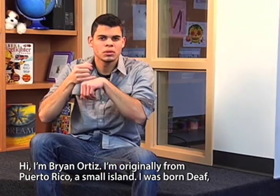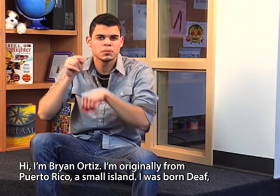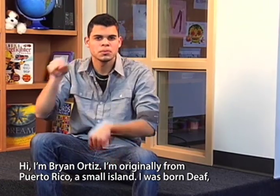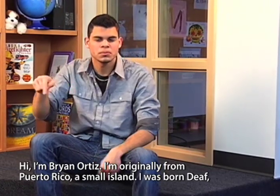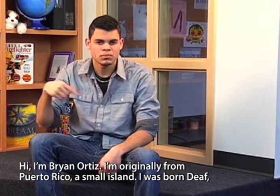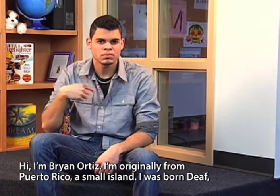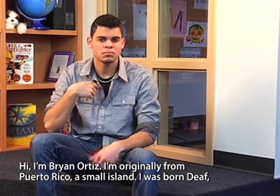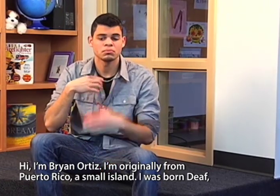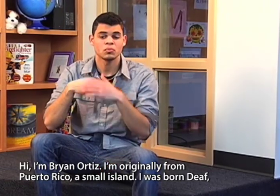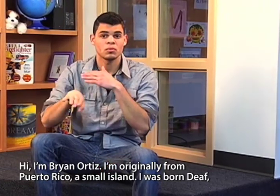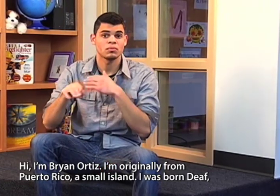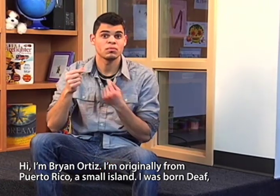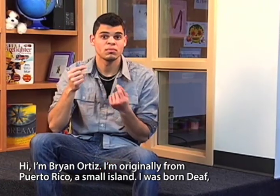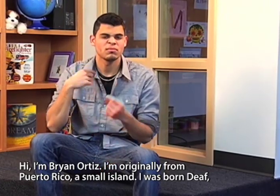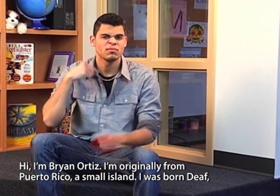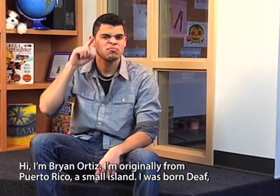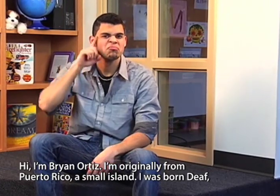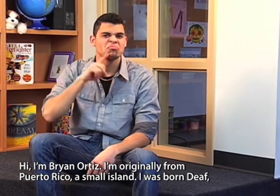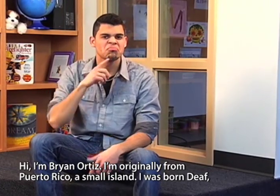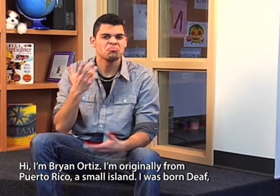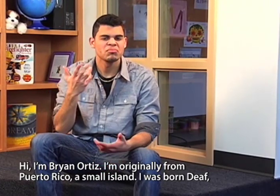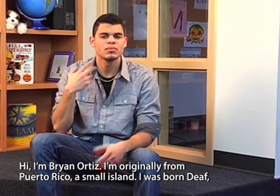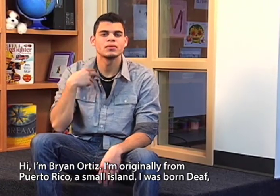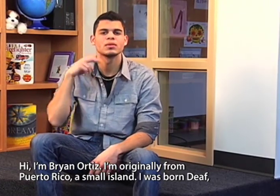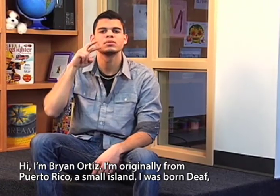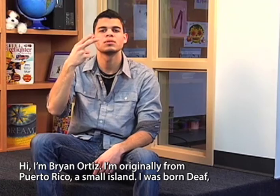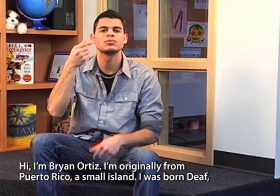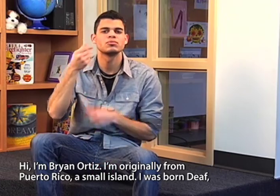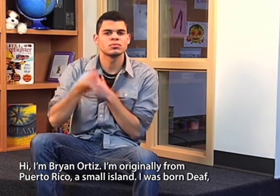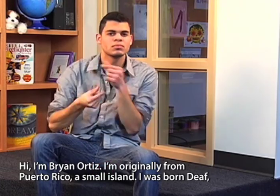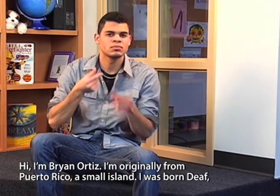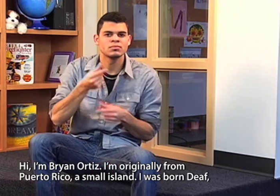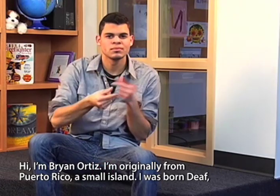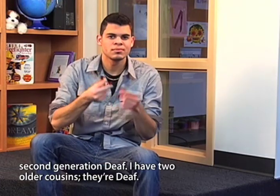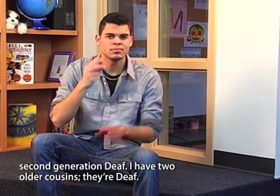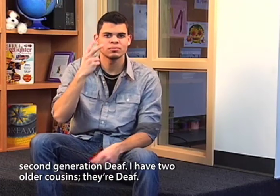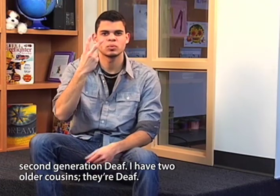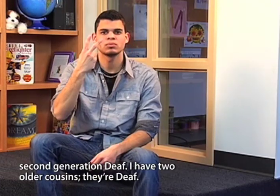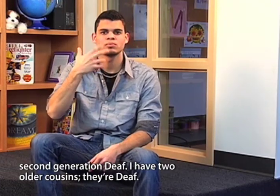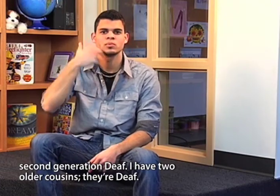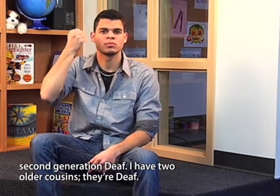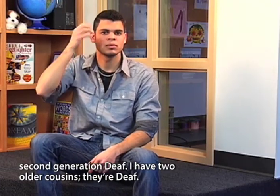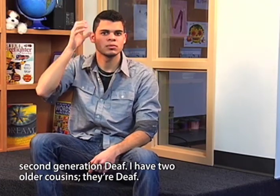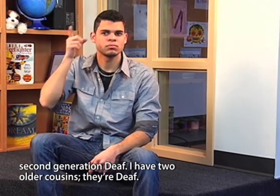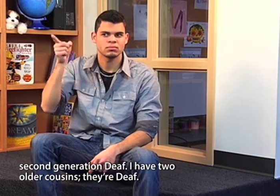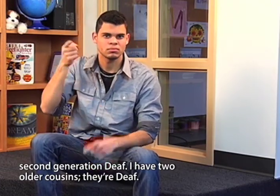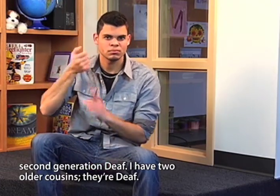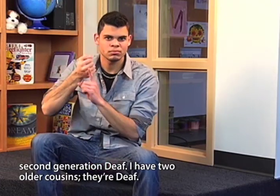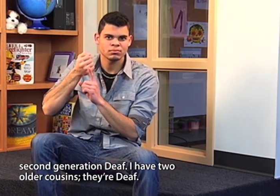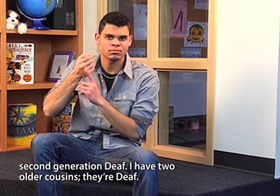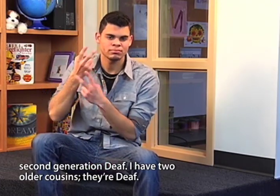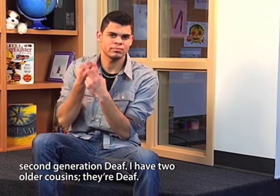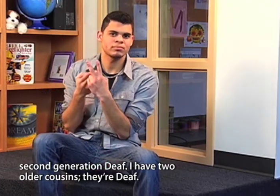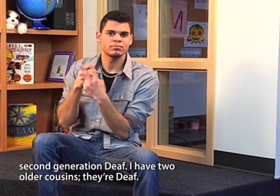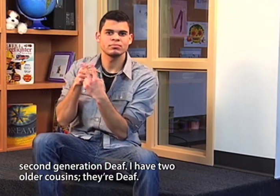a small island. I was born deaf, second generation deaf. I have two older cousins and they're